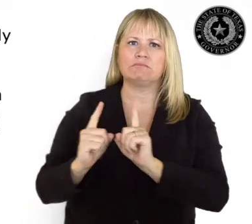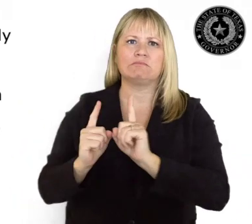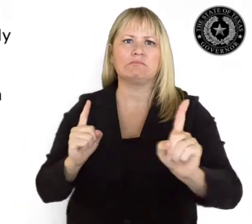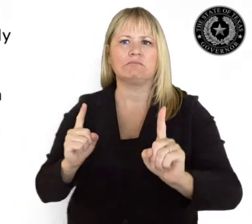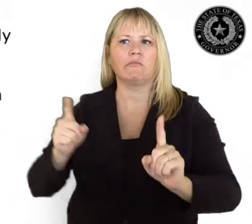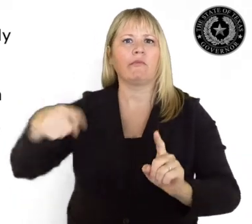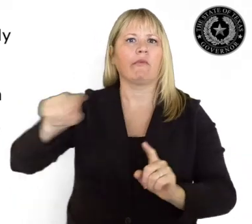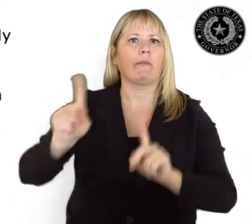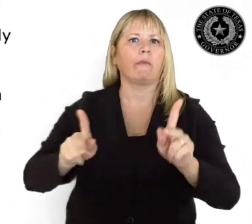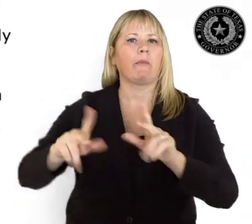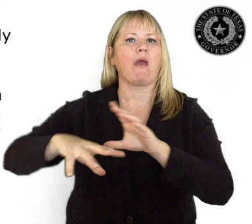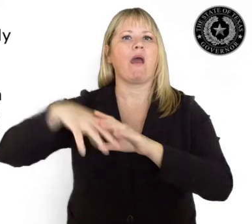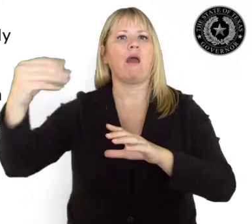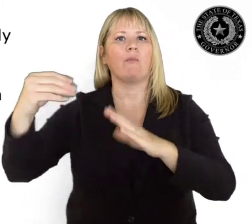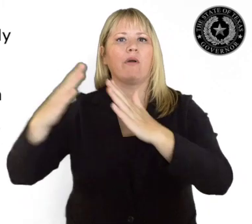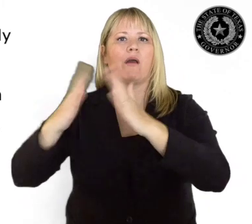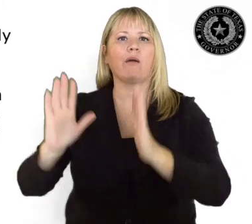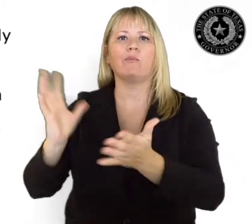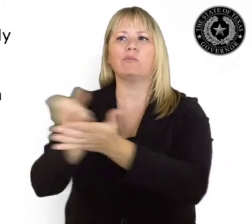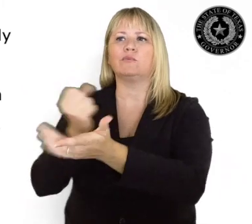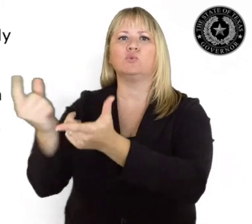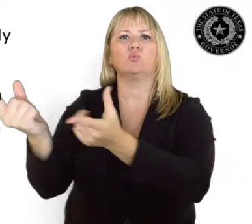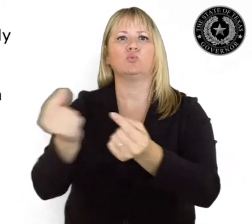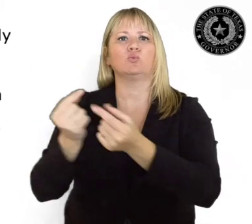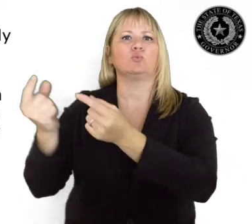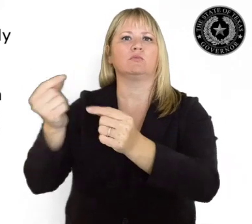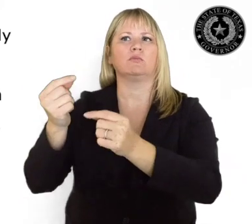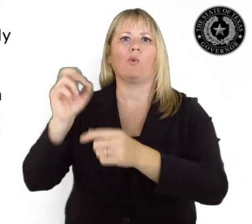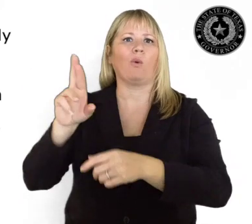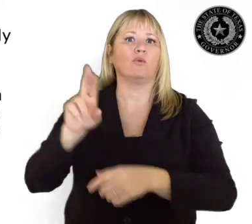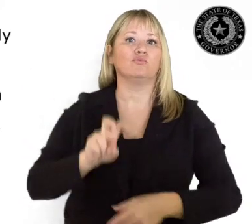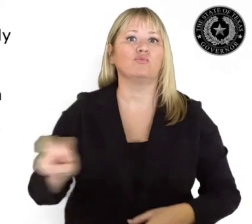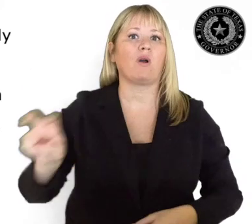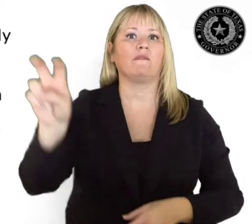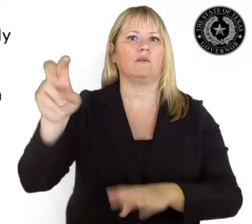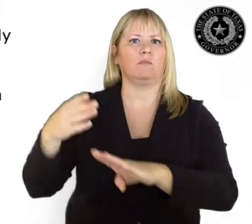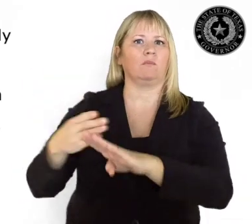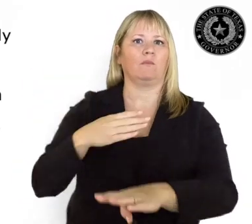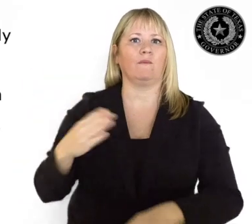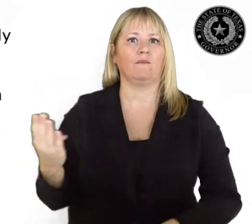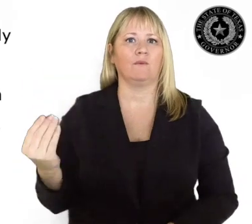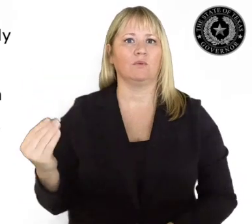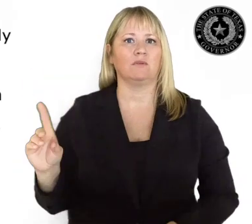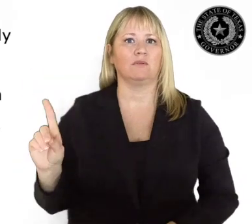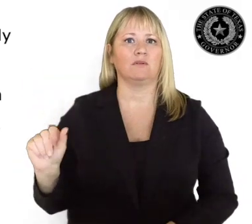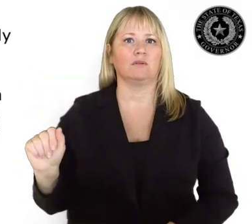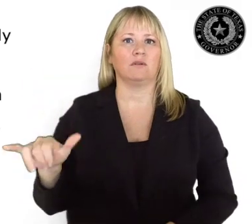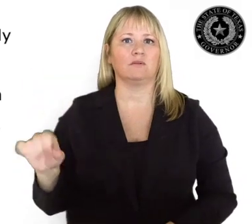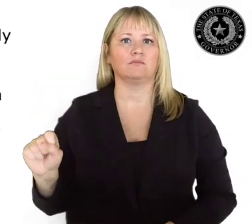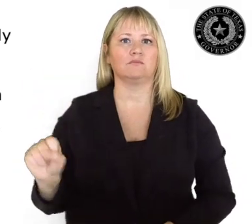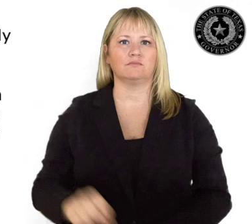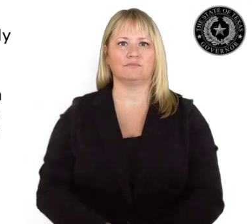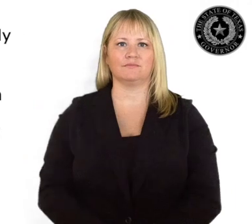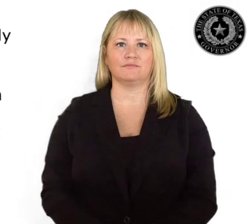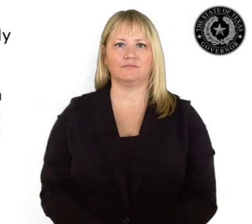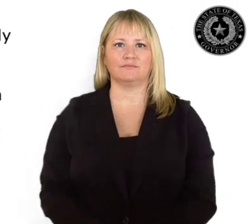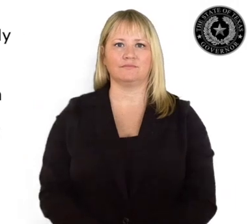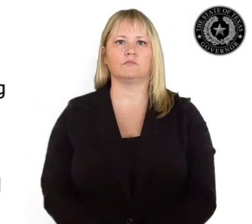appropriate distance from any member of the household who has been out of the residence in the previous 14 days.